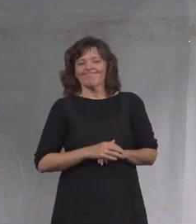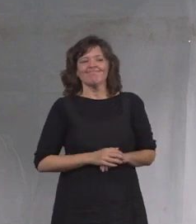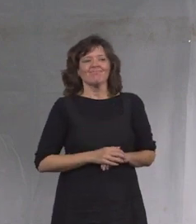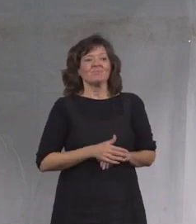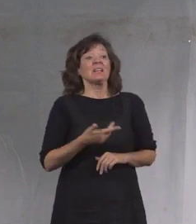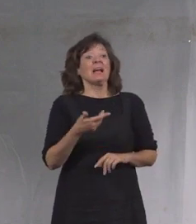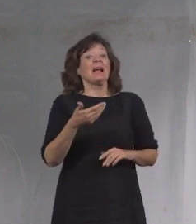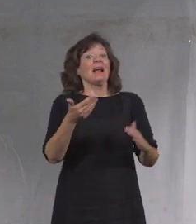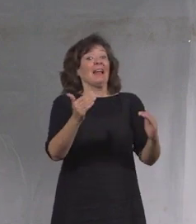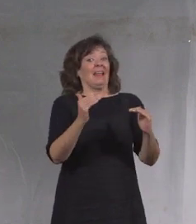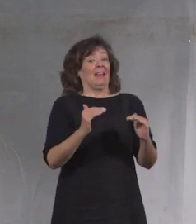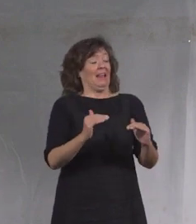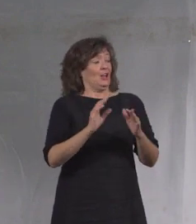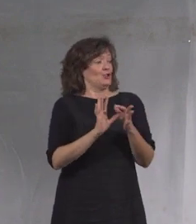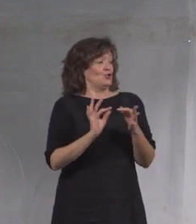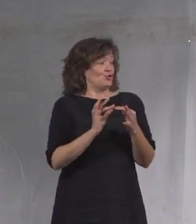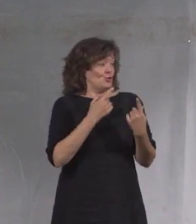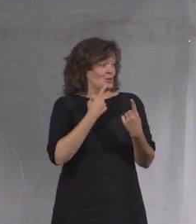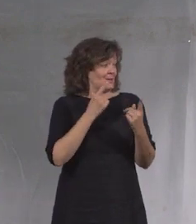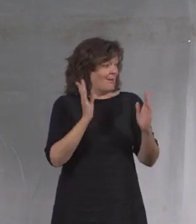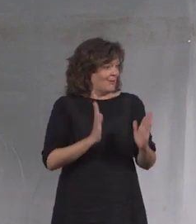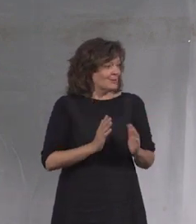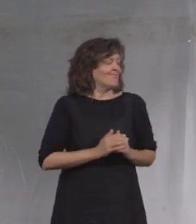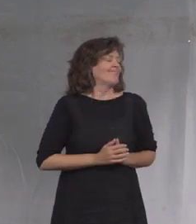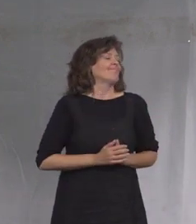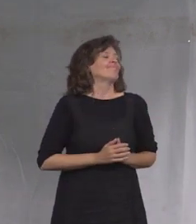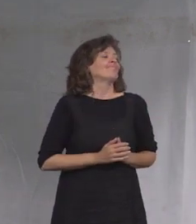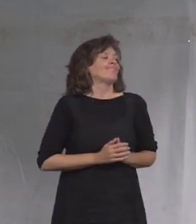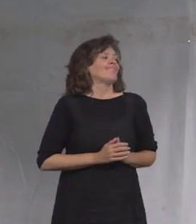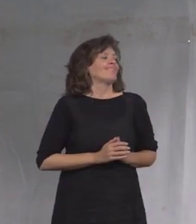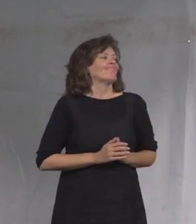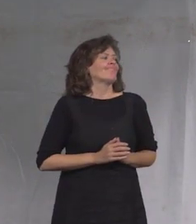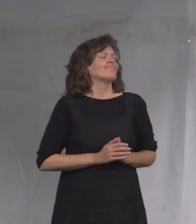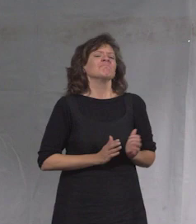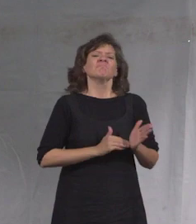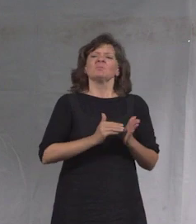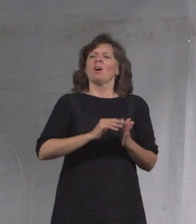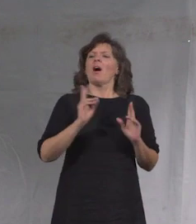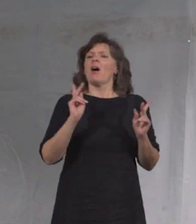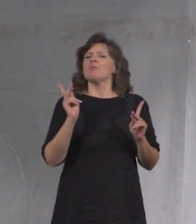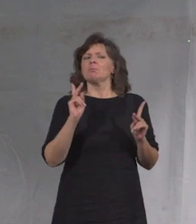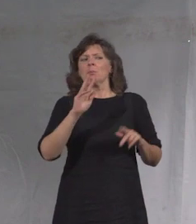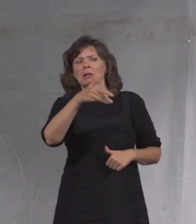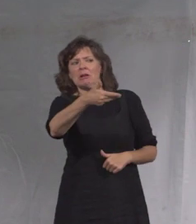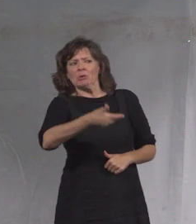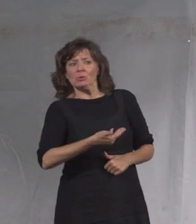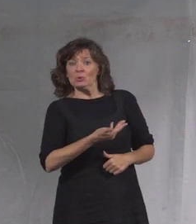Our next storyteller is often introduced as a great liar,